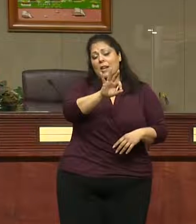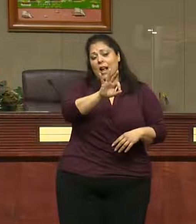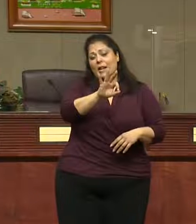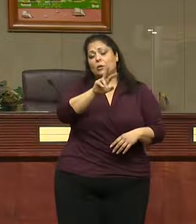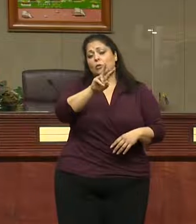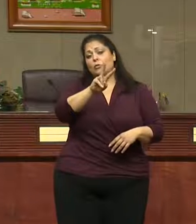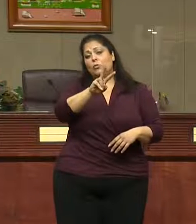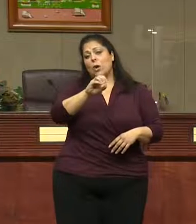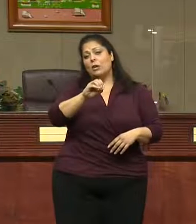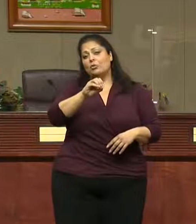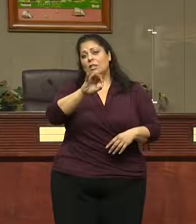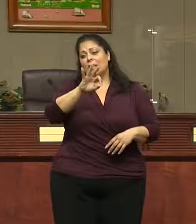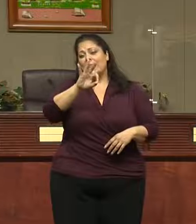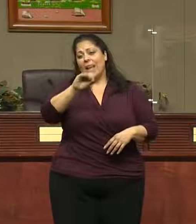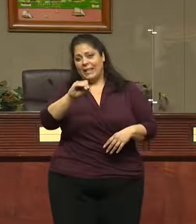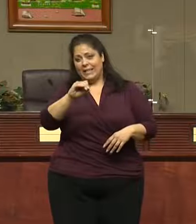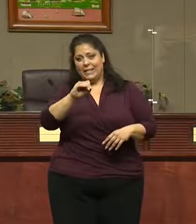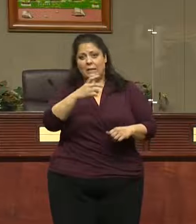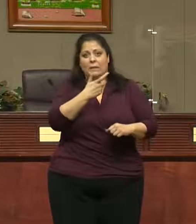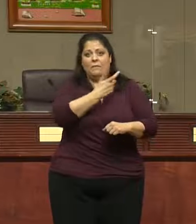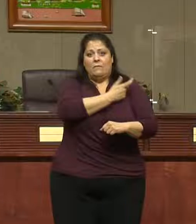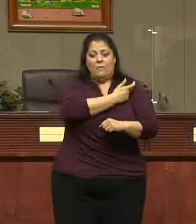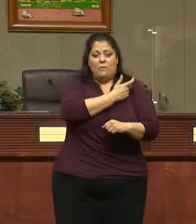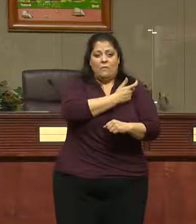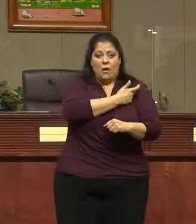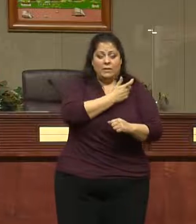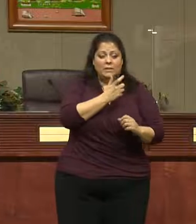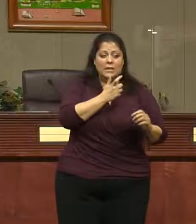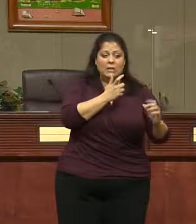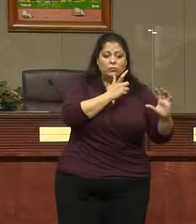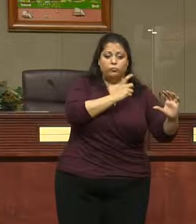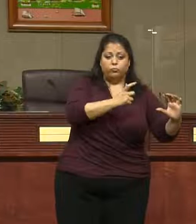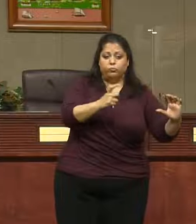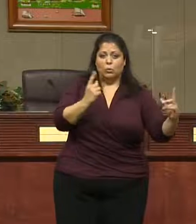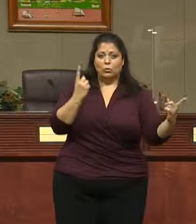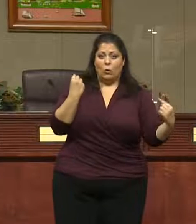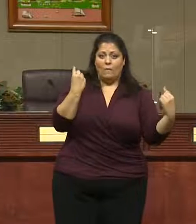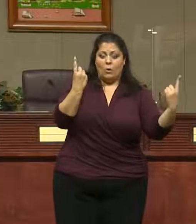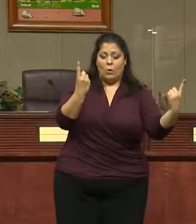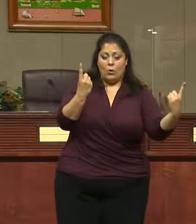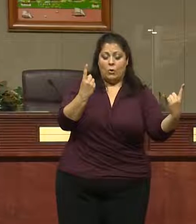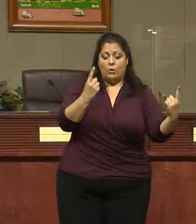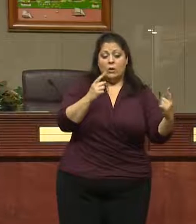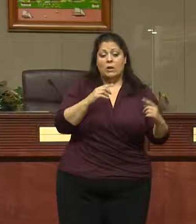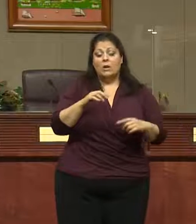239,290 dosage of vaccines in our county. To county residents,